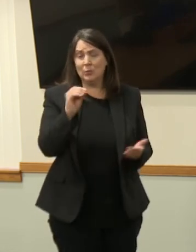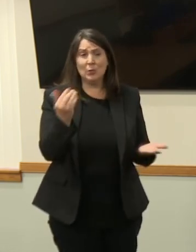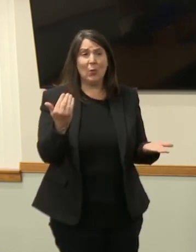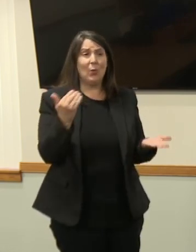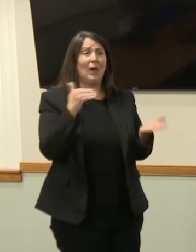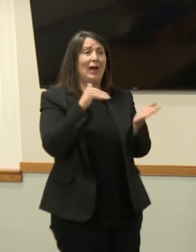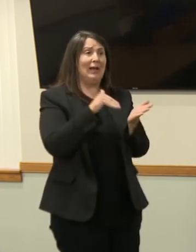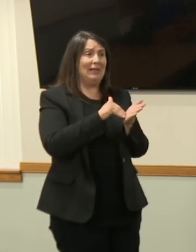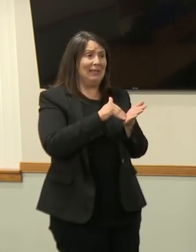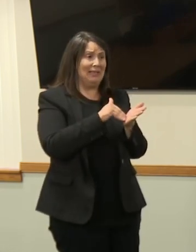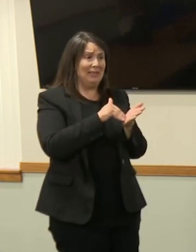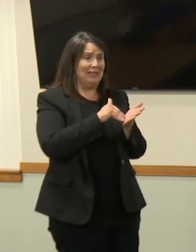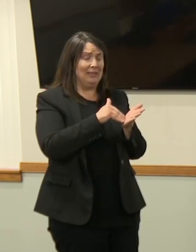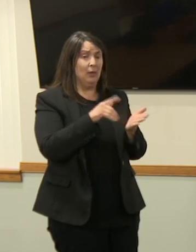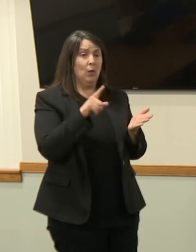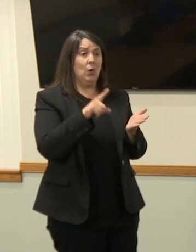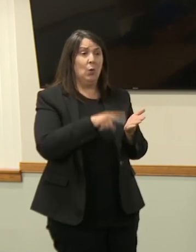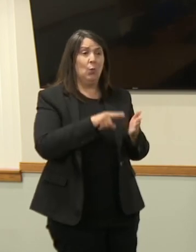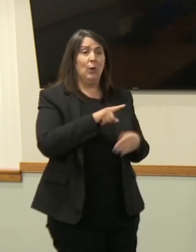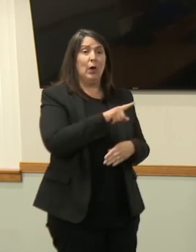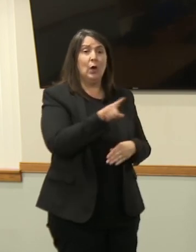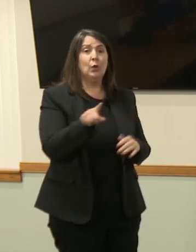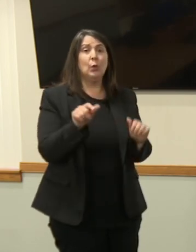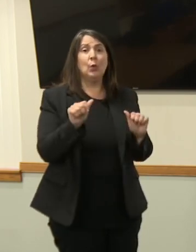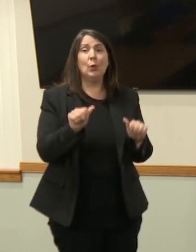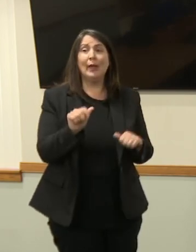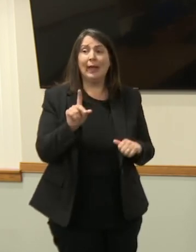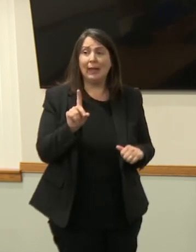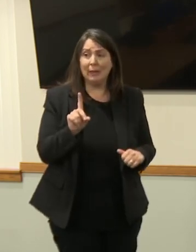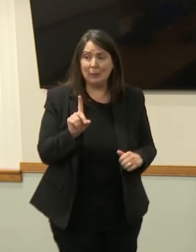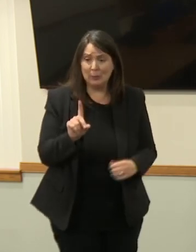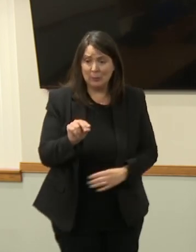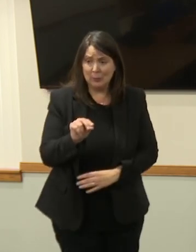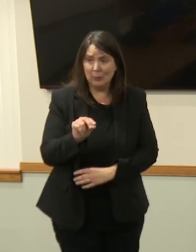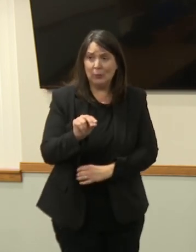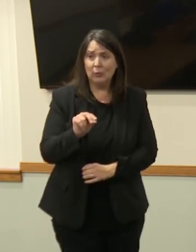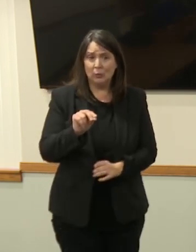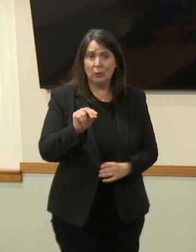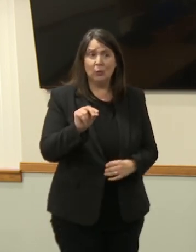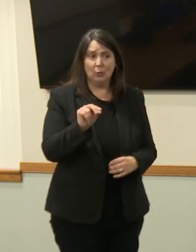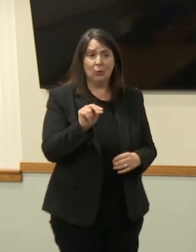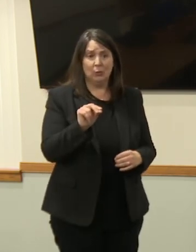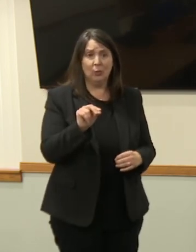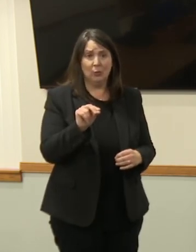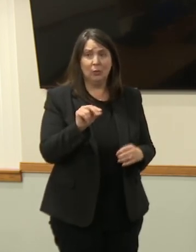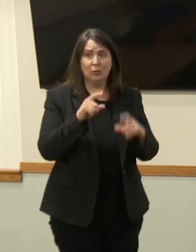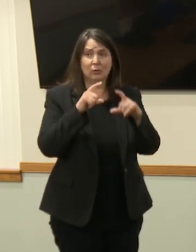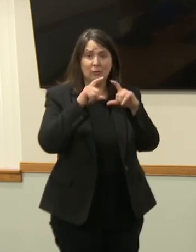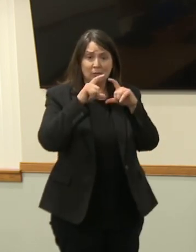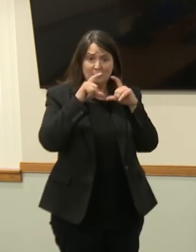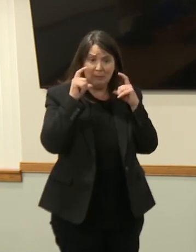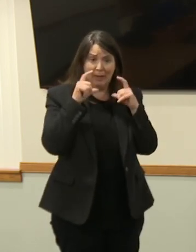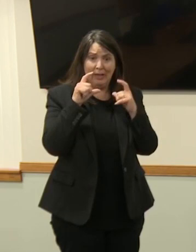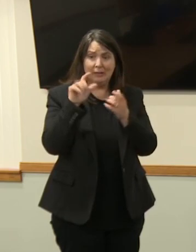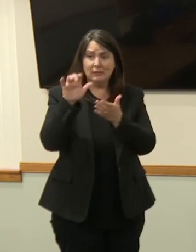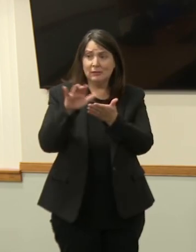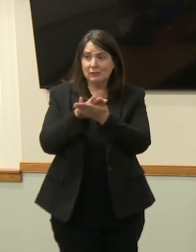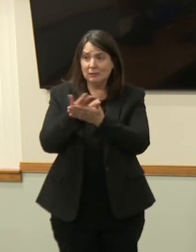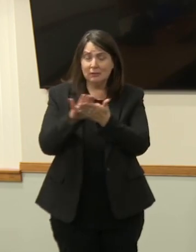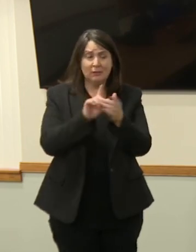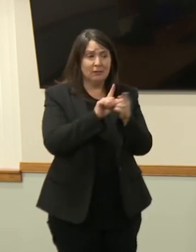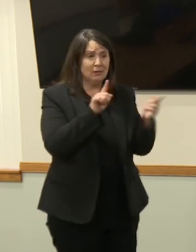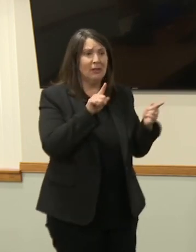again, the measures that we have are these milestones so that our corrective actions can work. And that's why, make